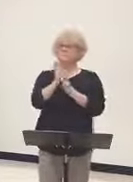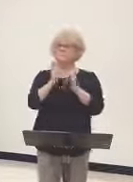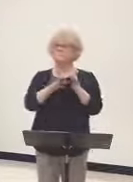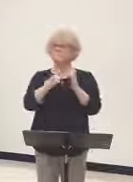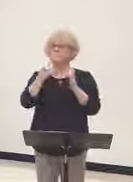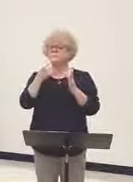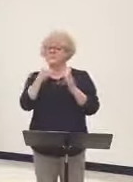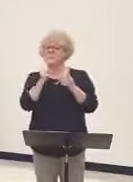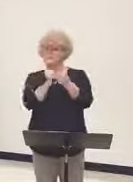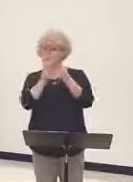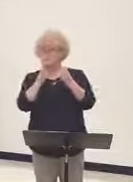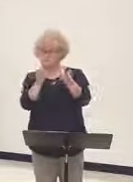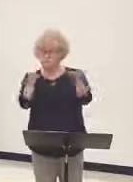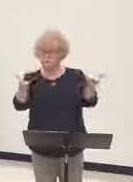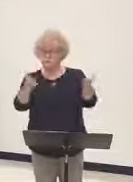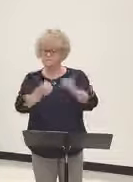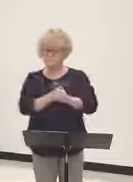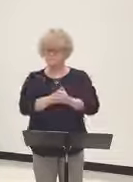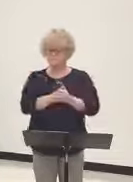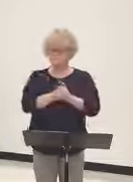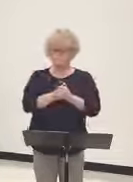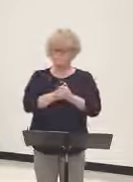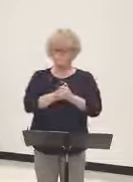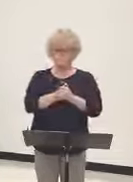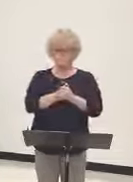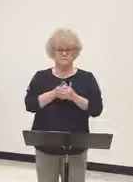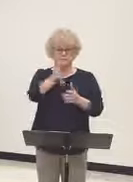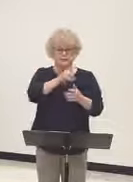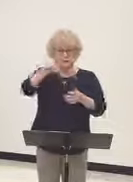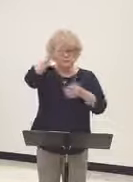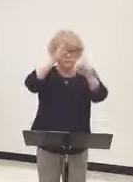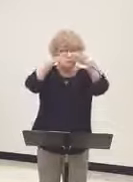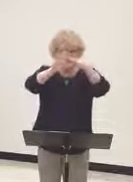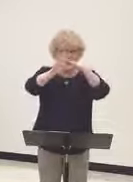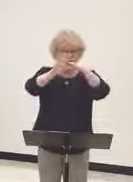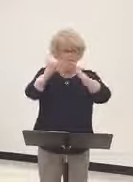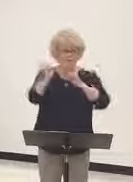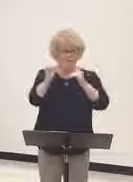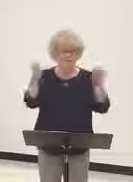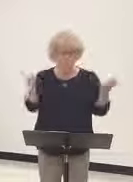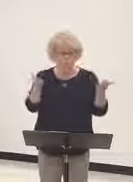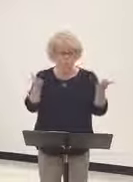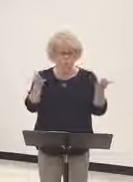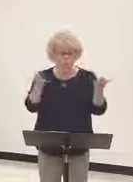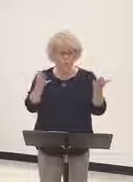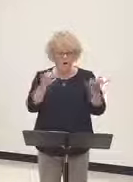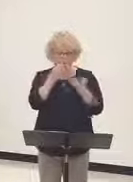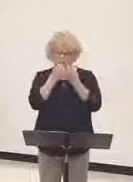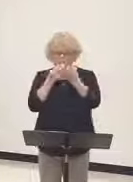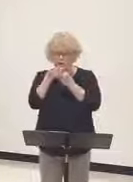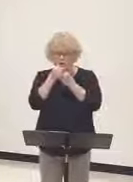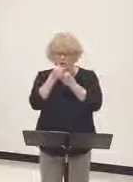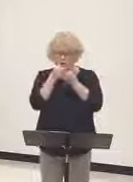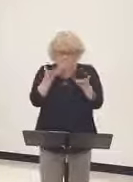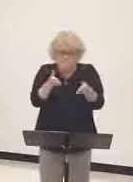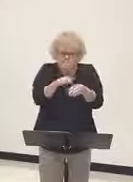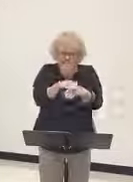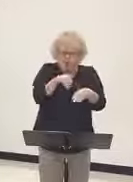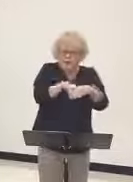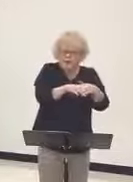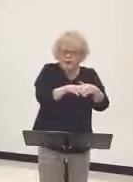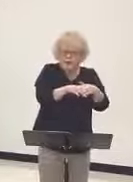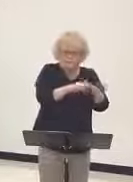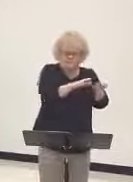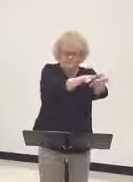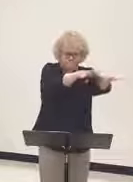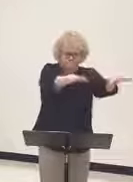Jesus said to his disciples, "The kingdom of heaven is like a treasure buried in a